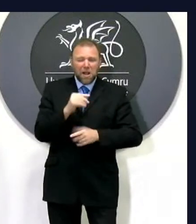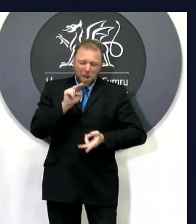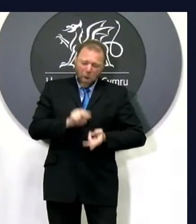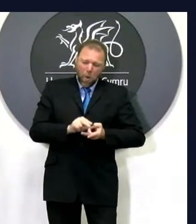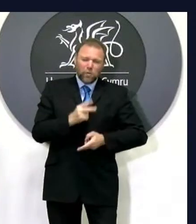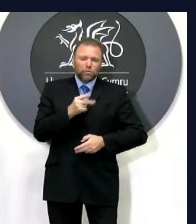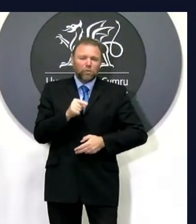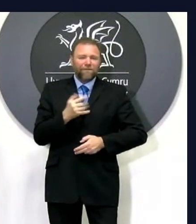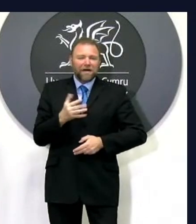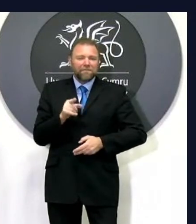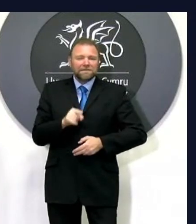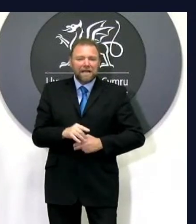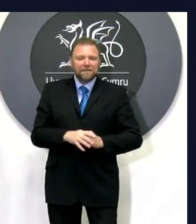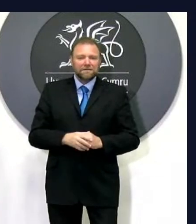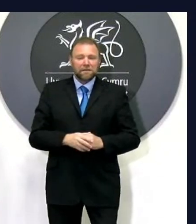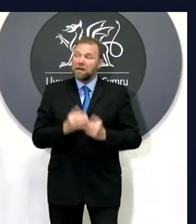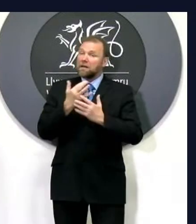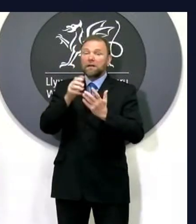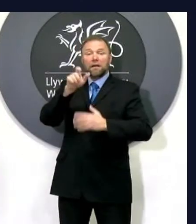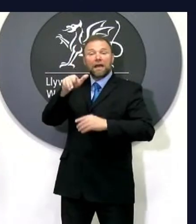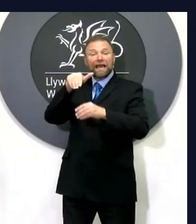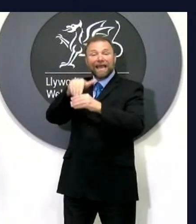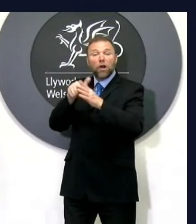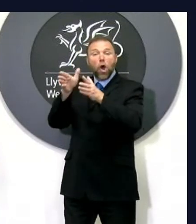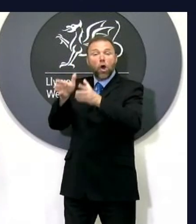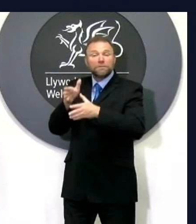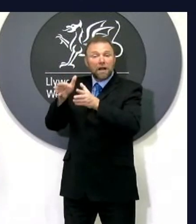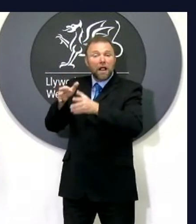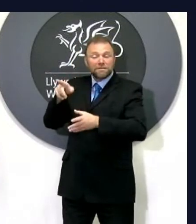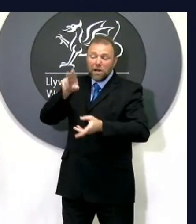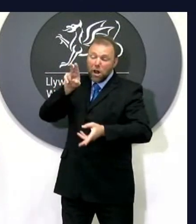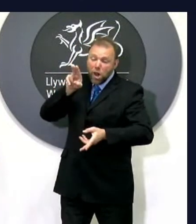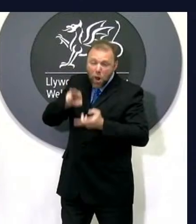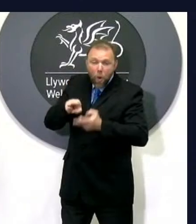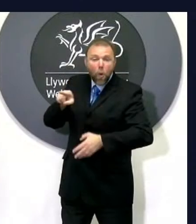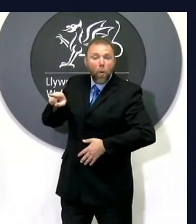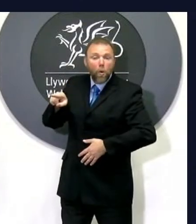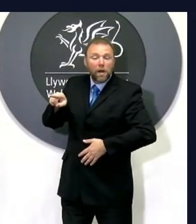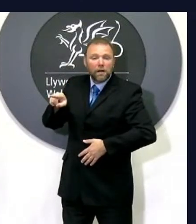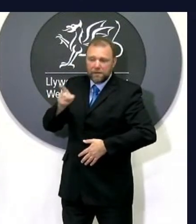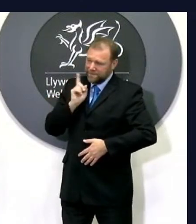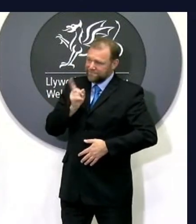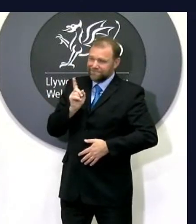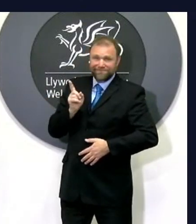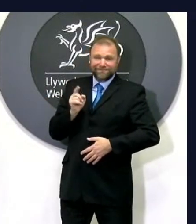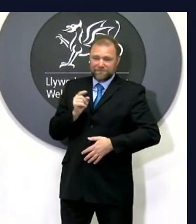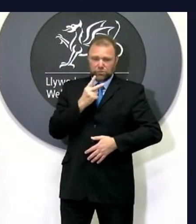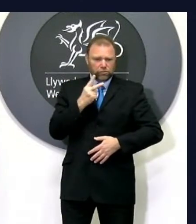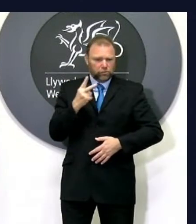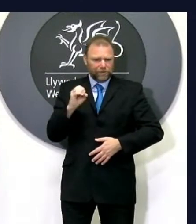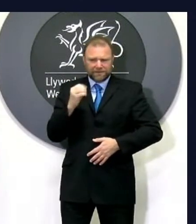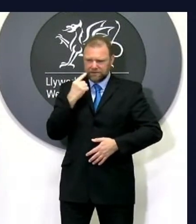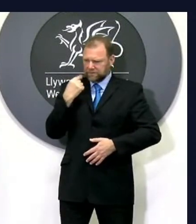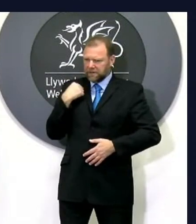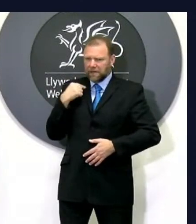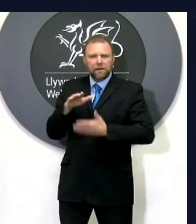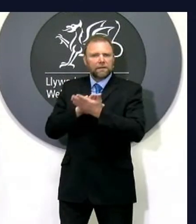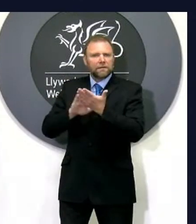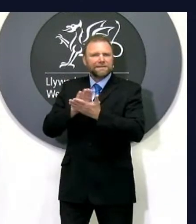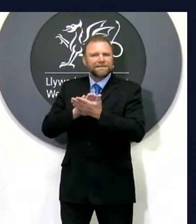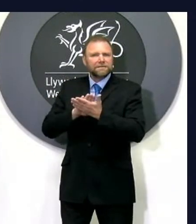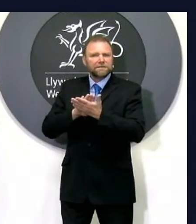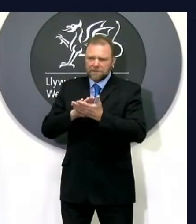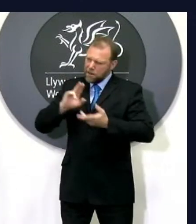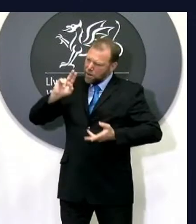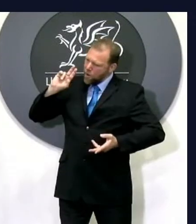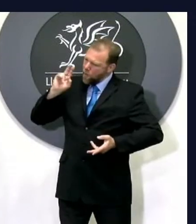is below 120 yesterday, and that's the lowest it's been since September. So what we